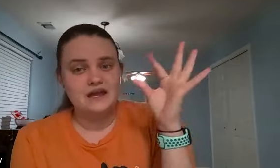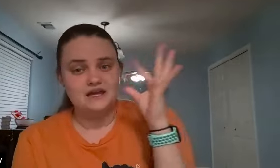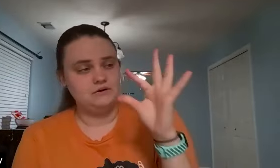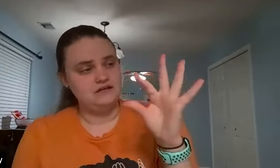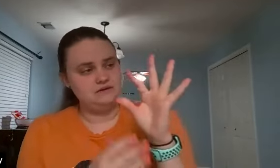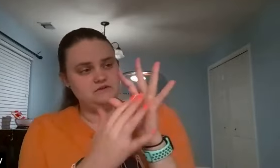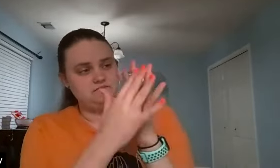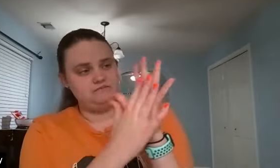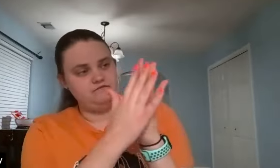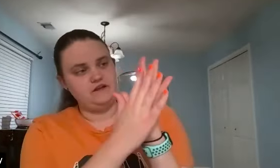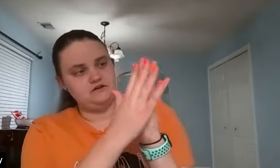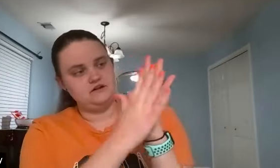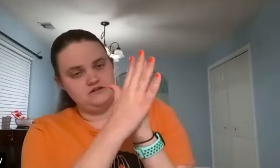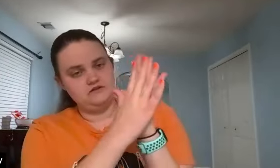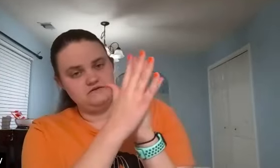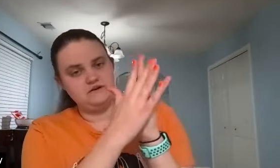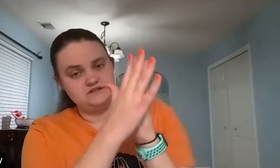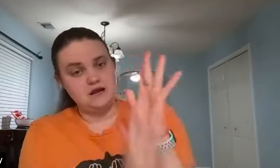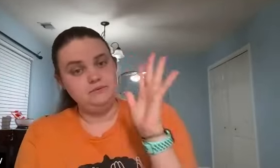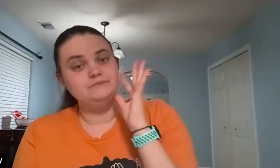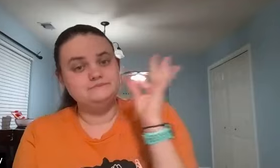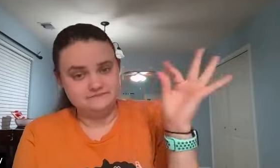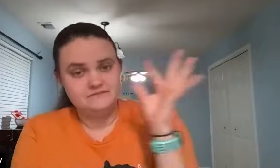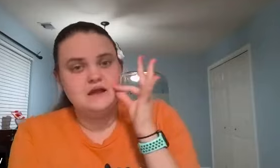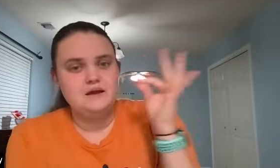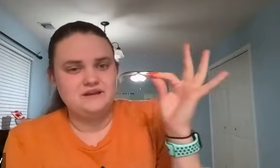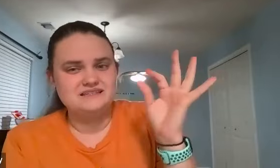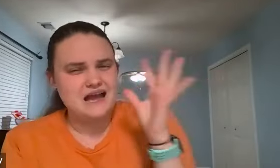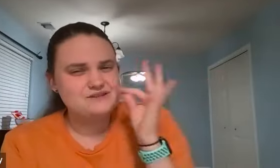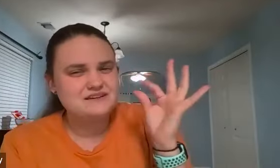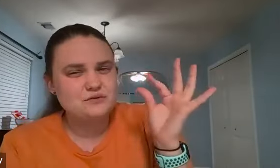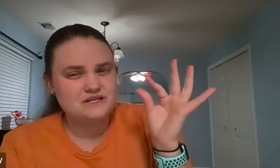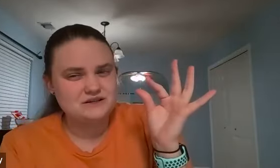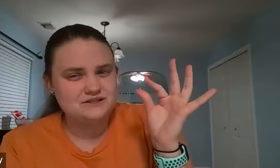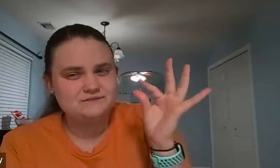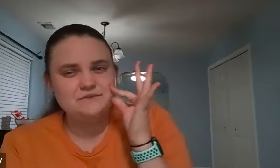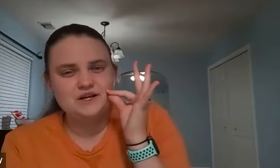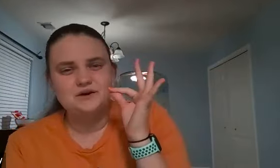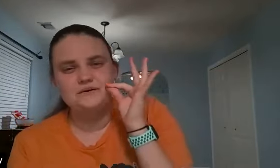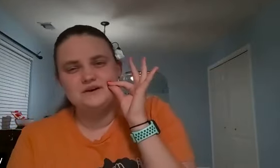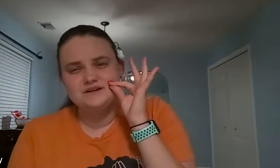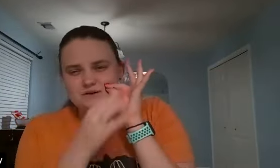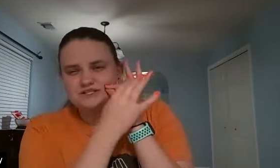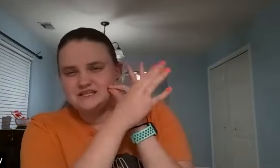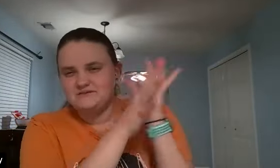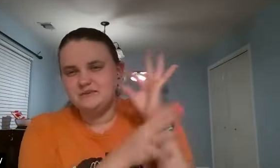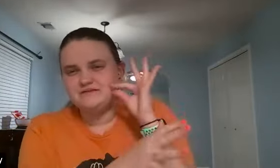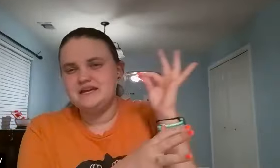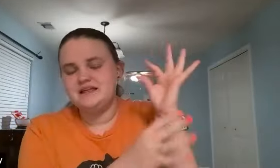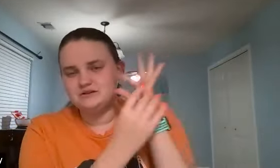And you want to keep the other three fingers up, because I always think of the whiskers, So I was just thinking, if I'm leaving it, it looks